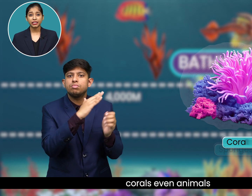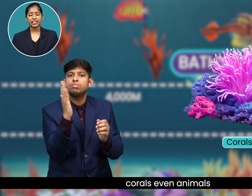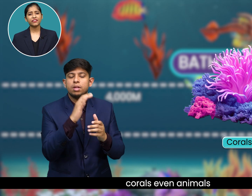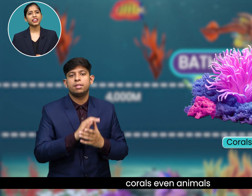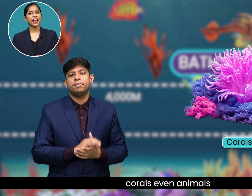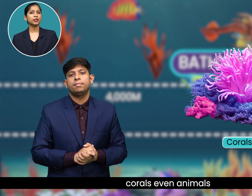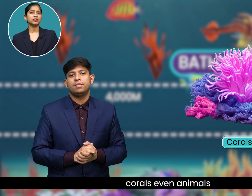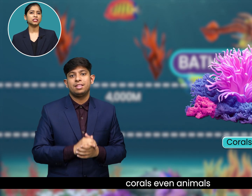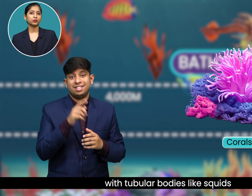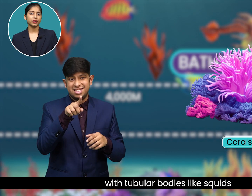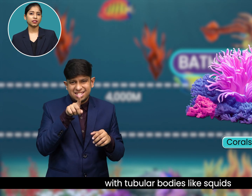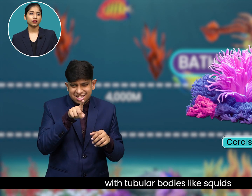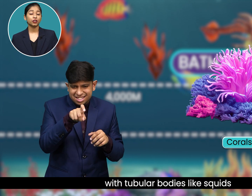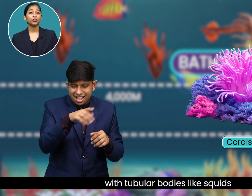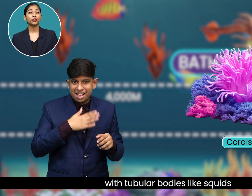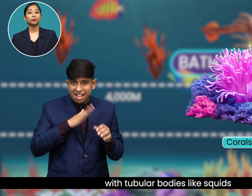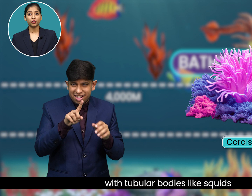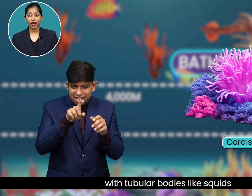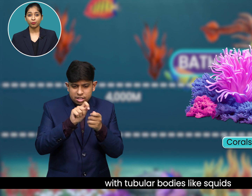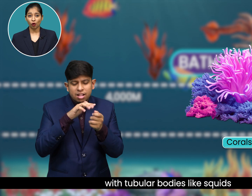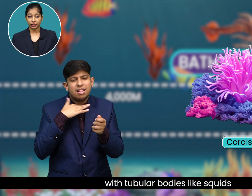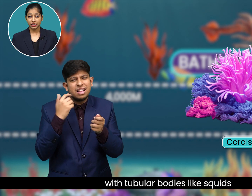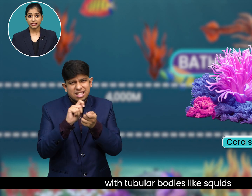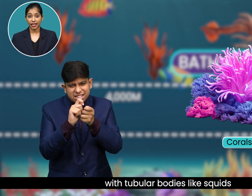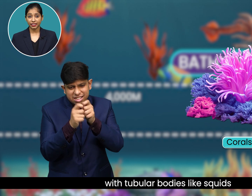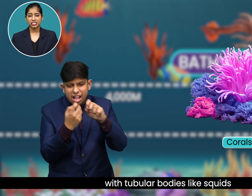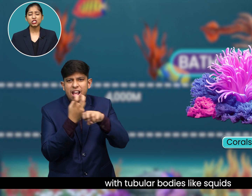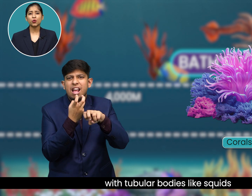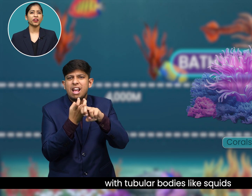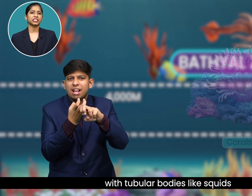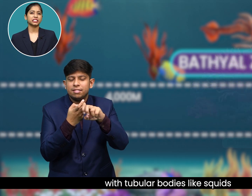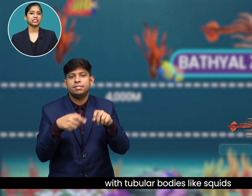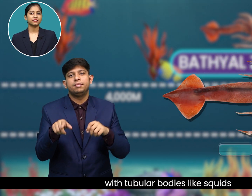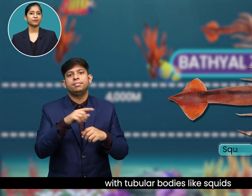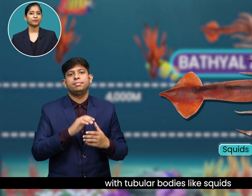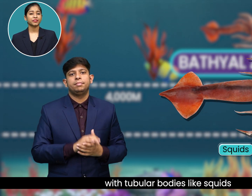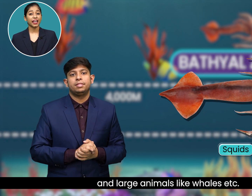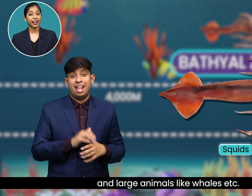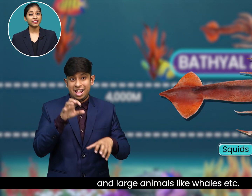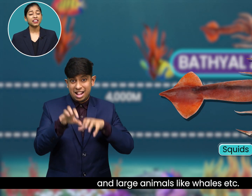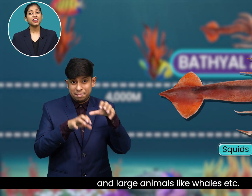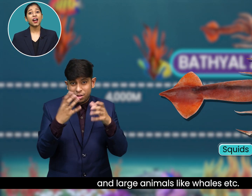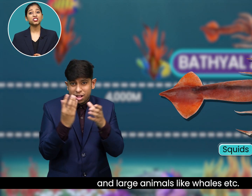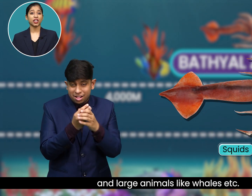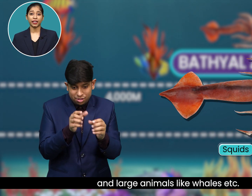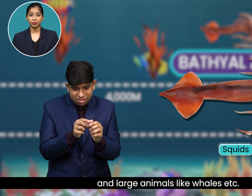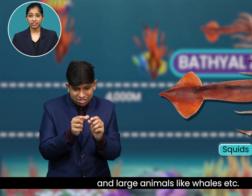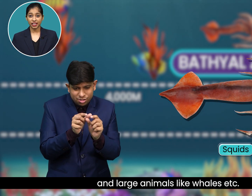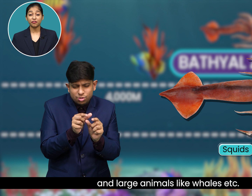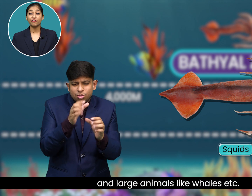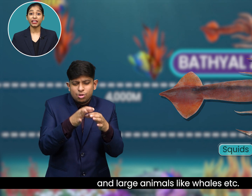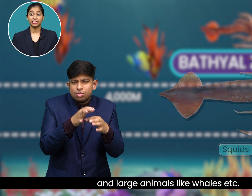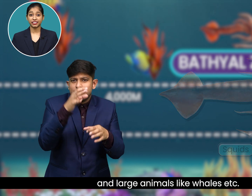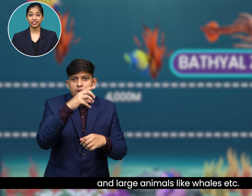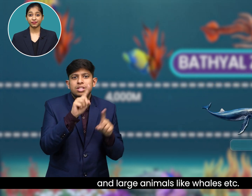corals, even animals with tubular bodies like squids and large animals